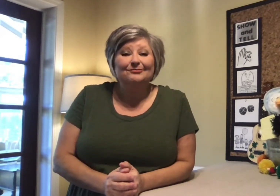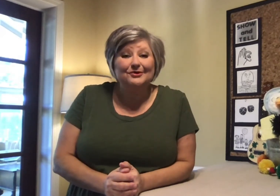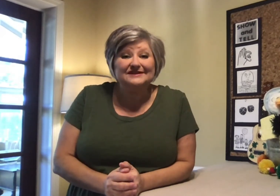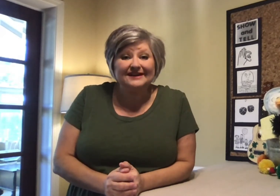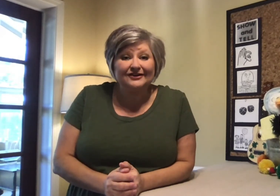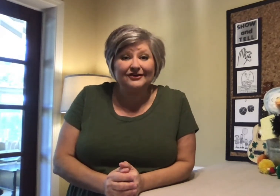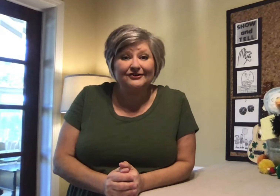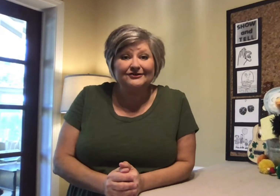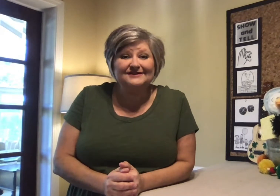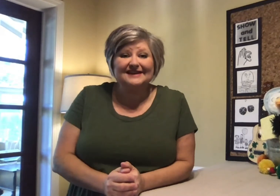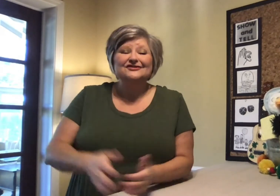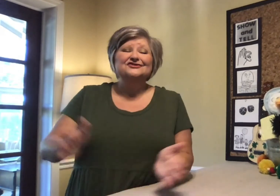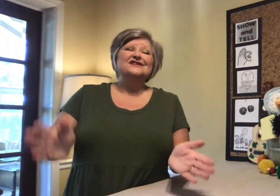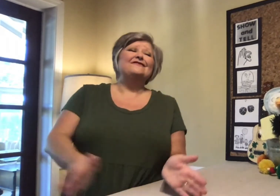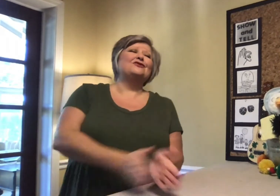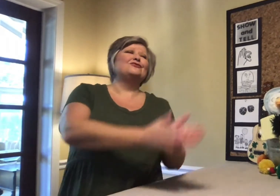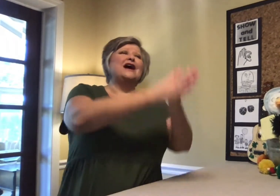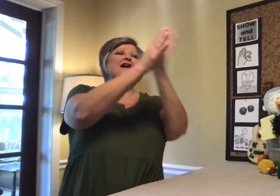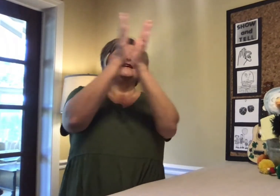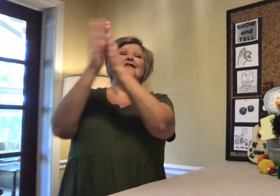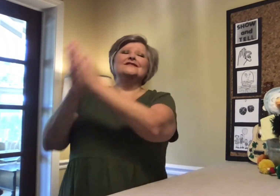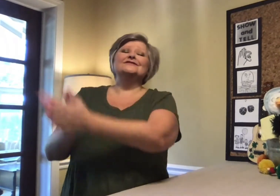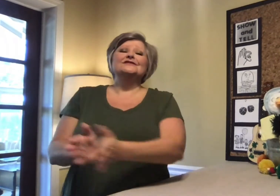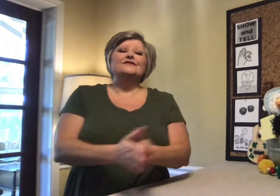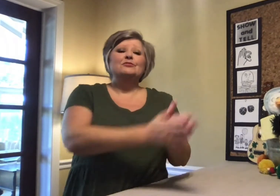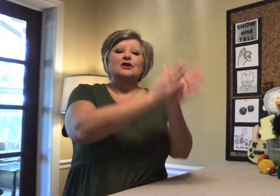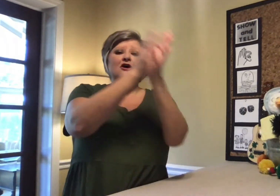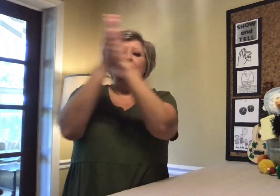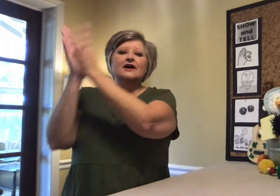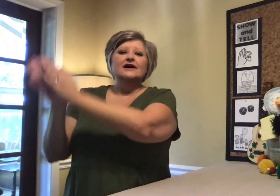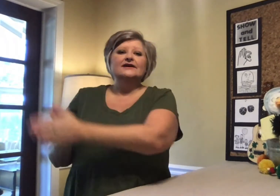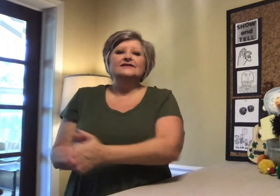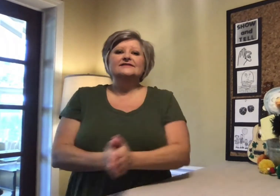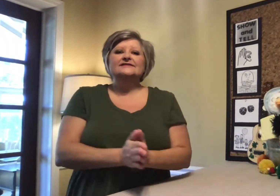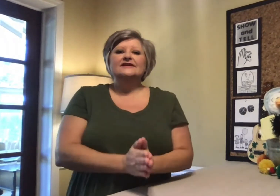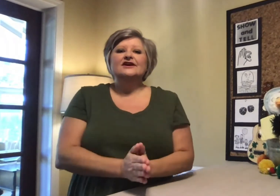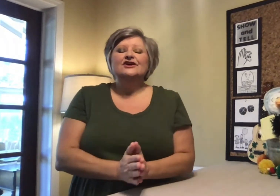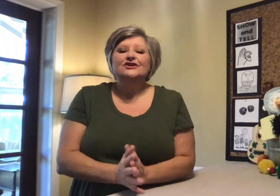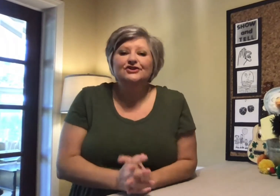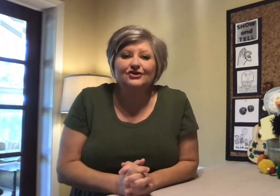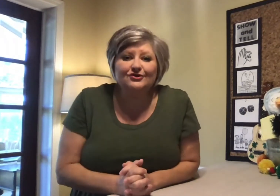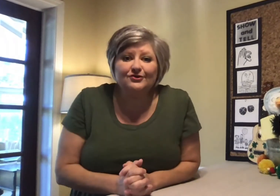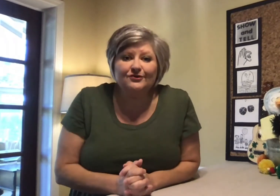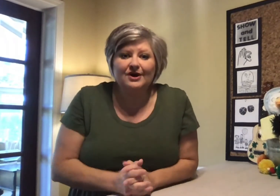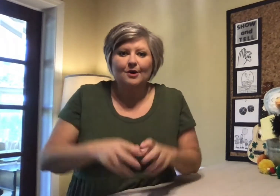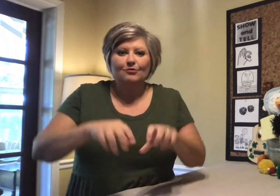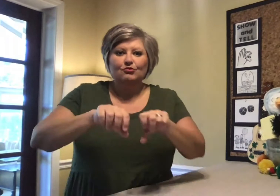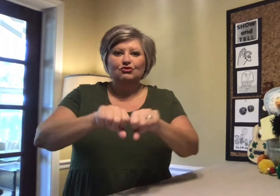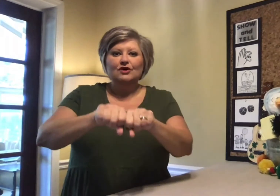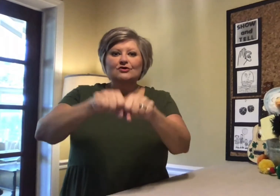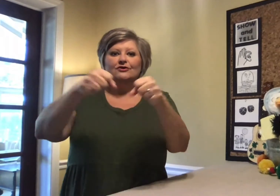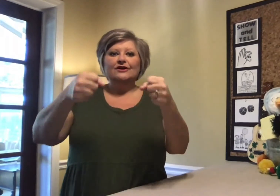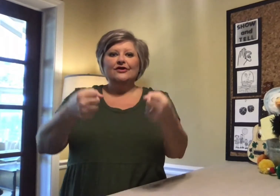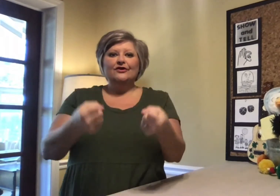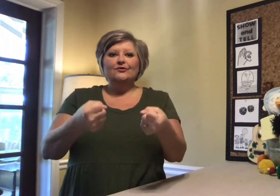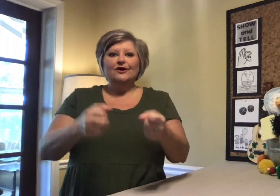Boys and girls, give yourself a round of applause. You broke the